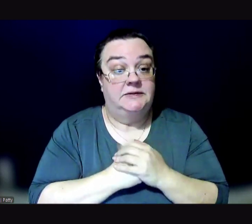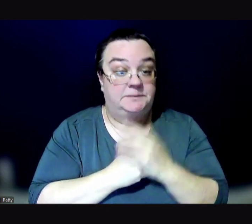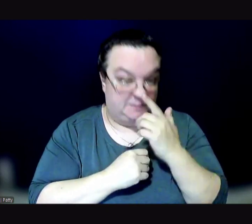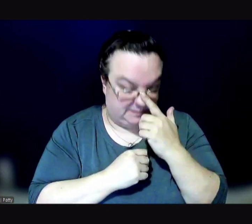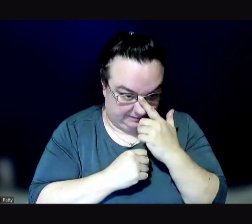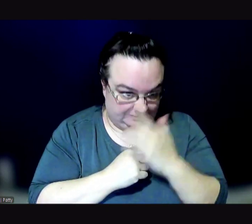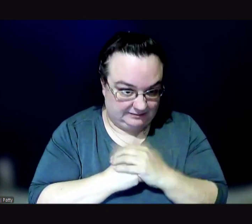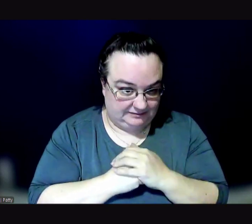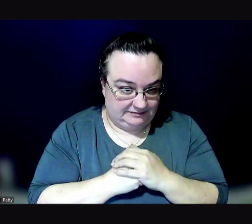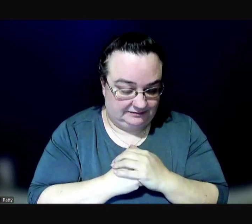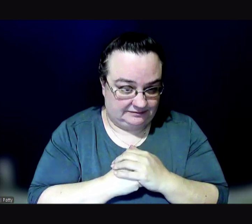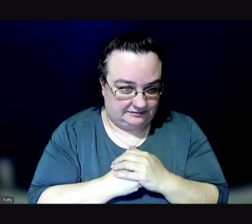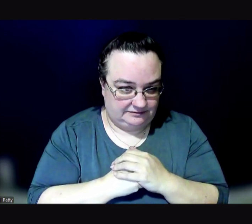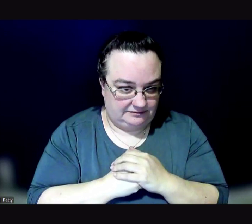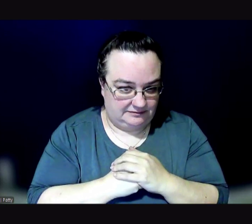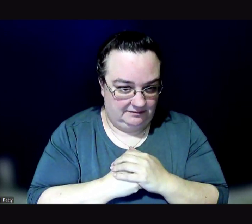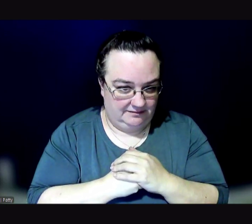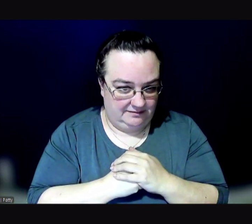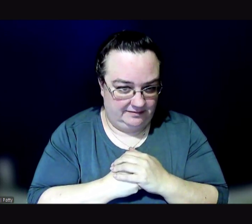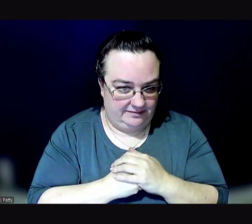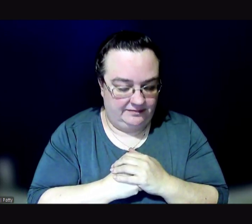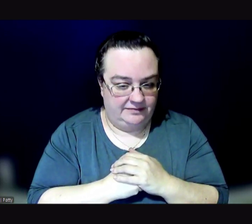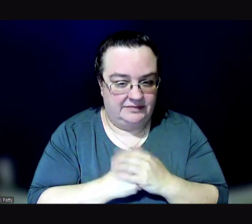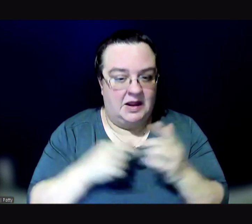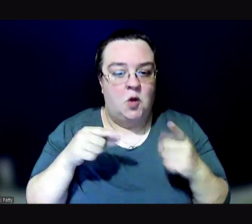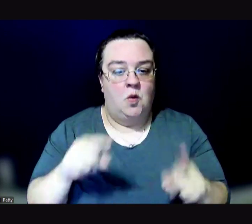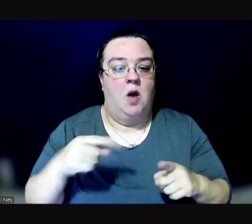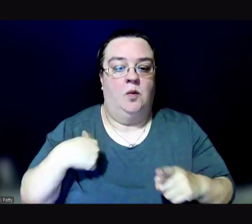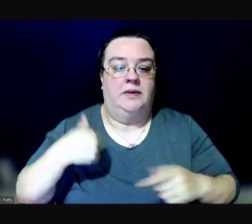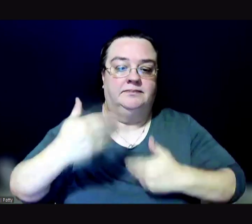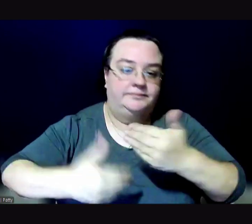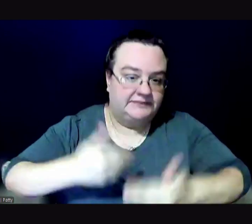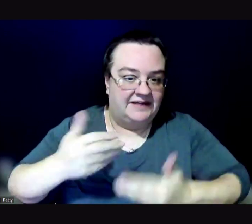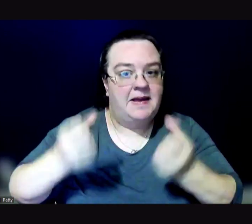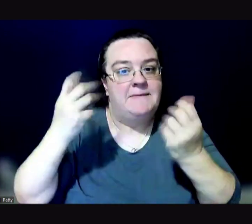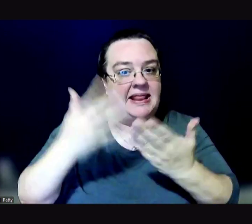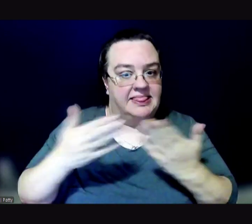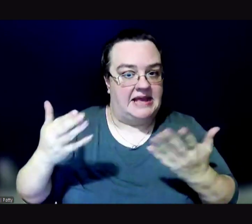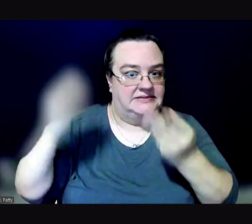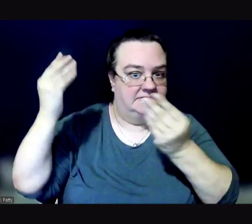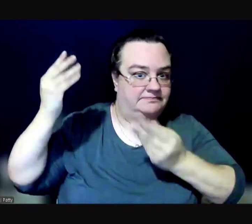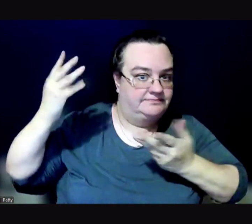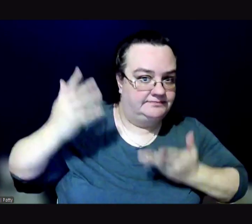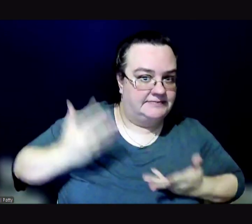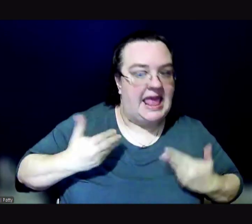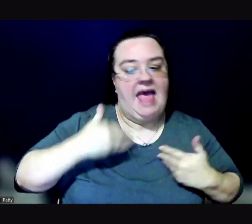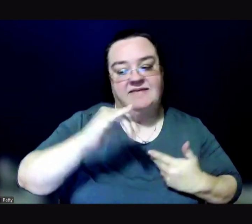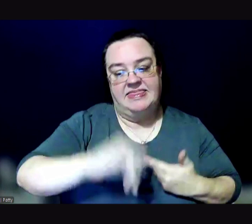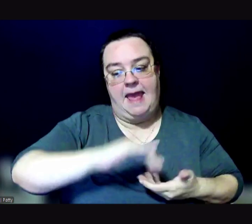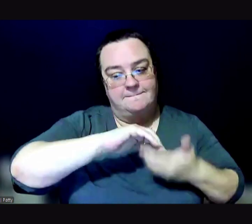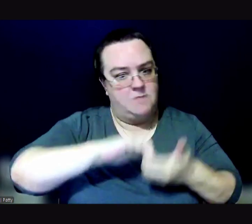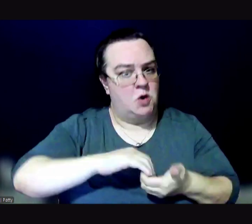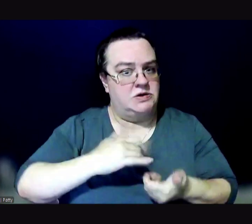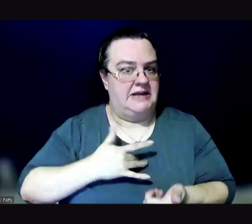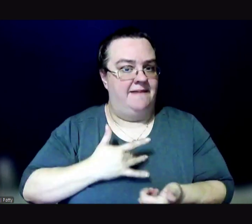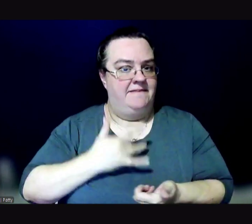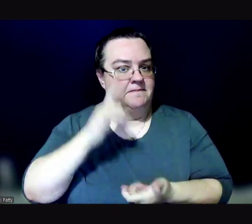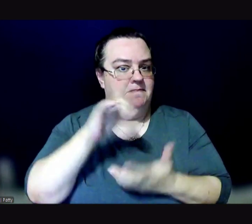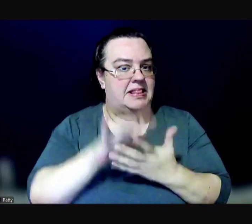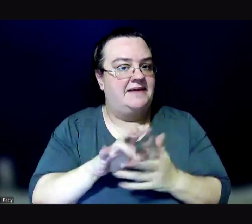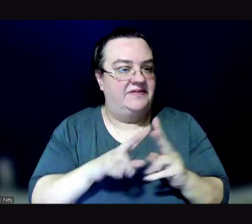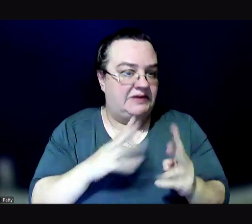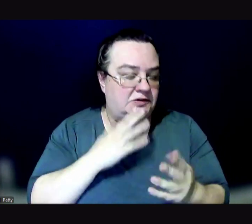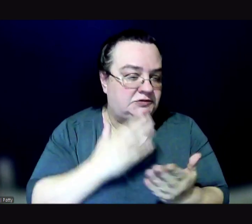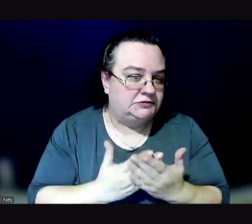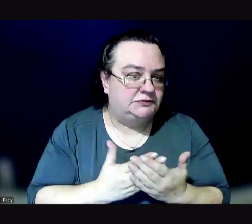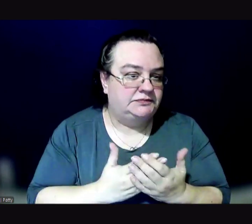as we move forward, because there's a lot of things that are coming down. So having that partnership, I think, is very good, but also